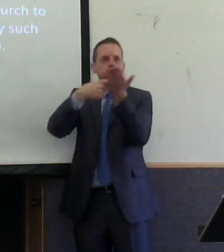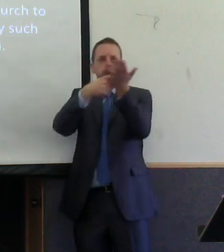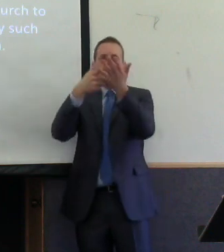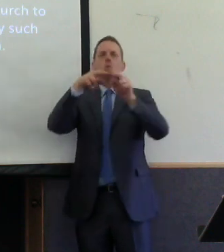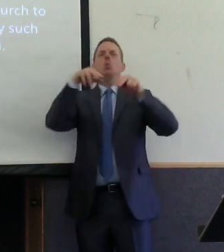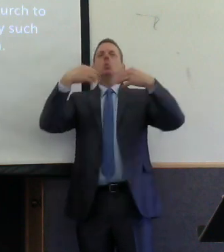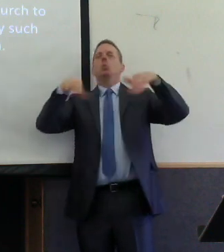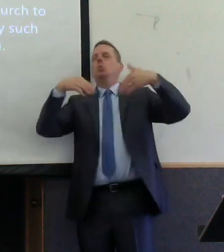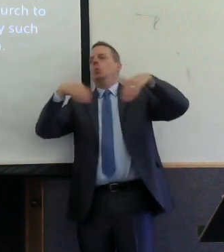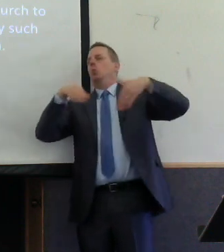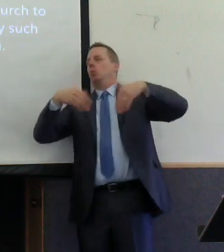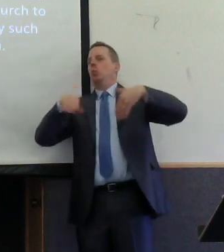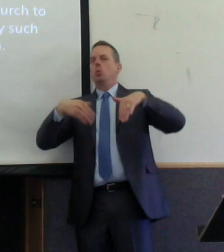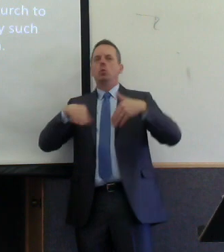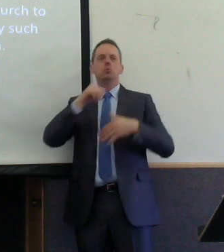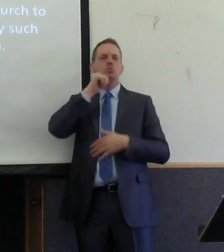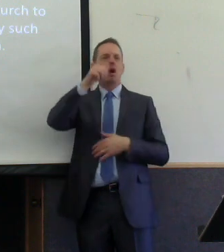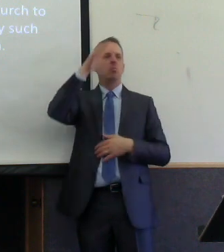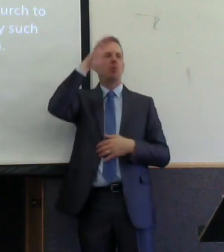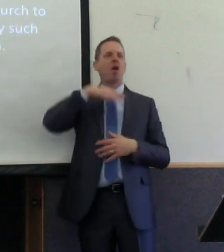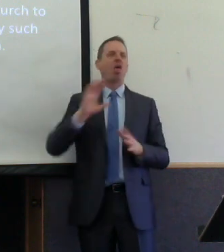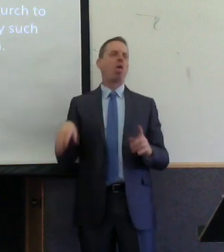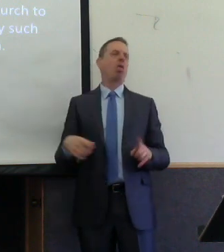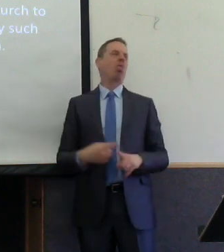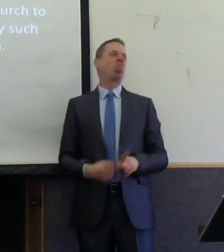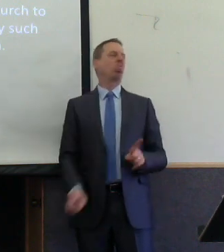So this is talking about being a godly man.